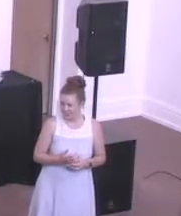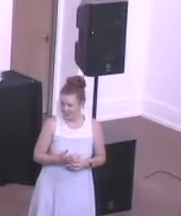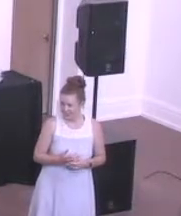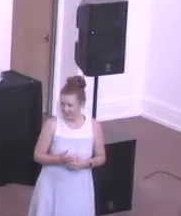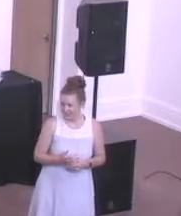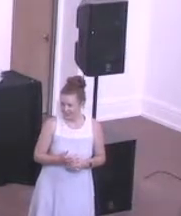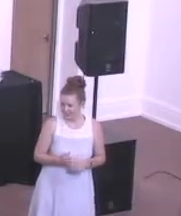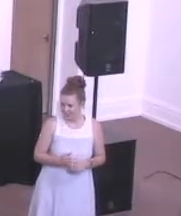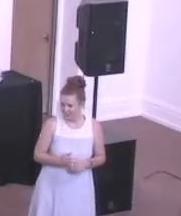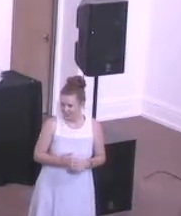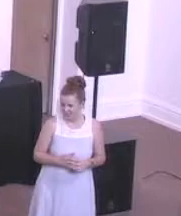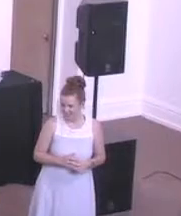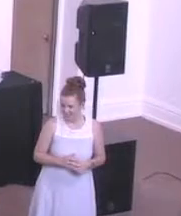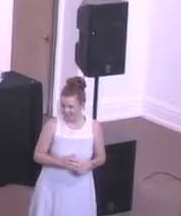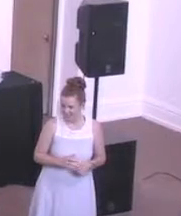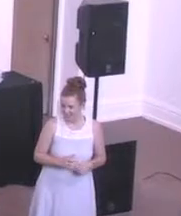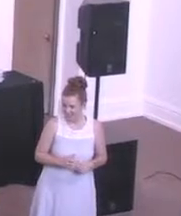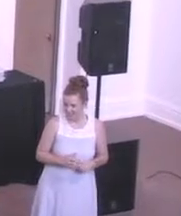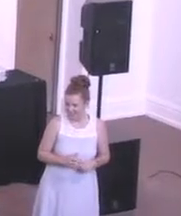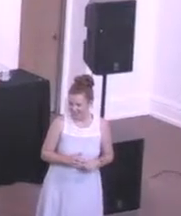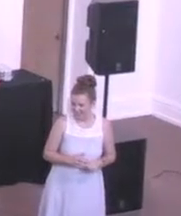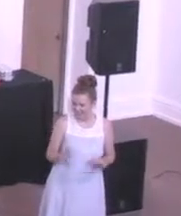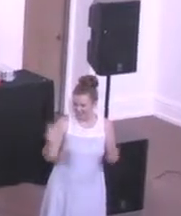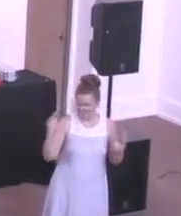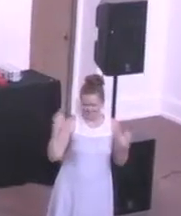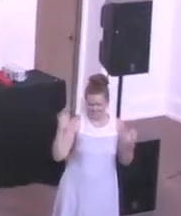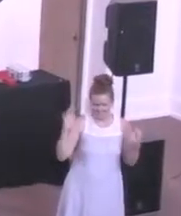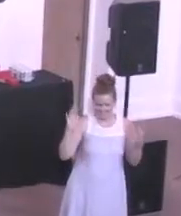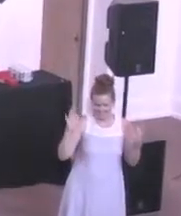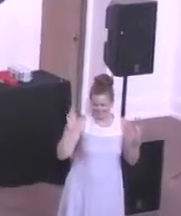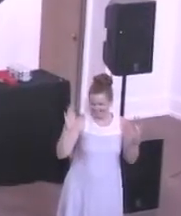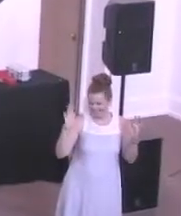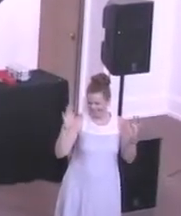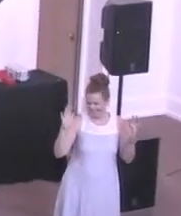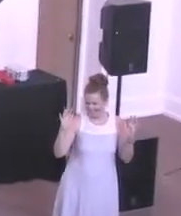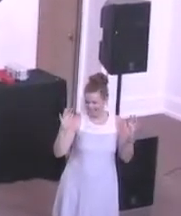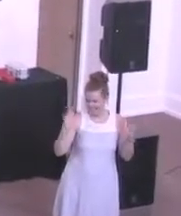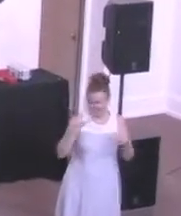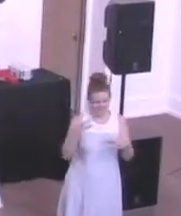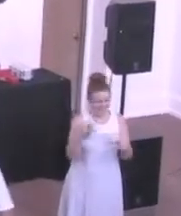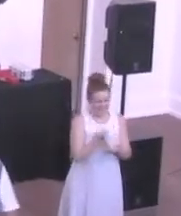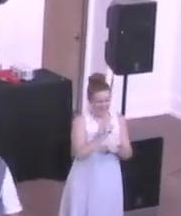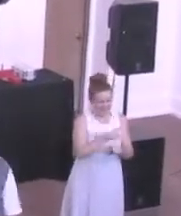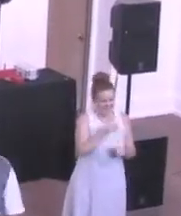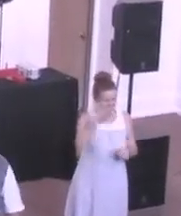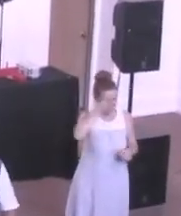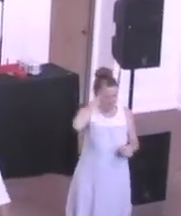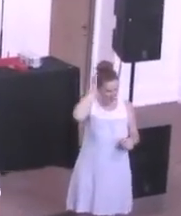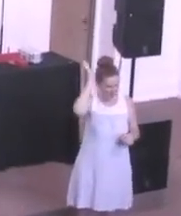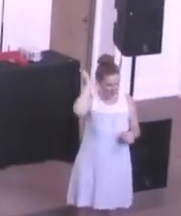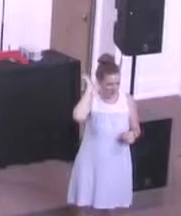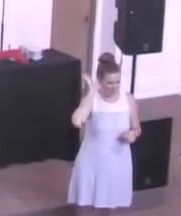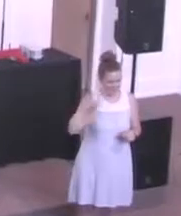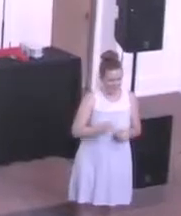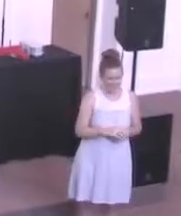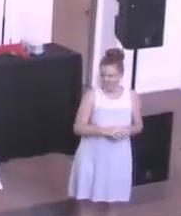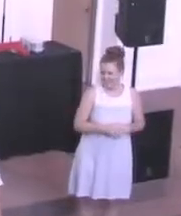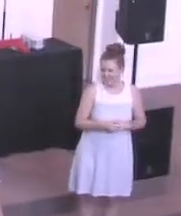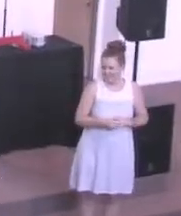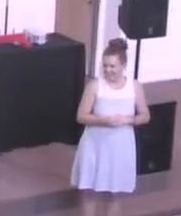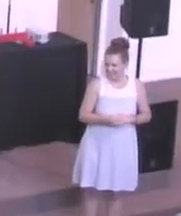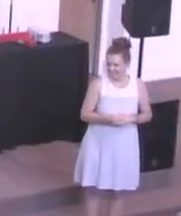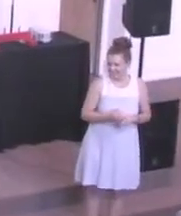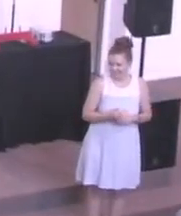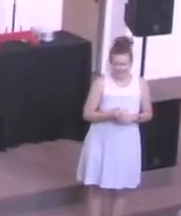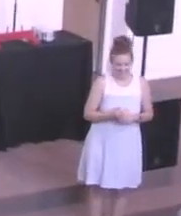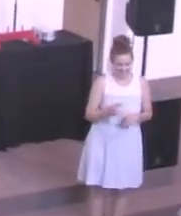guys, take a look at this young man. Woo! He just got his hair done right. Now, yeah, she's like,